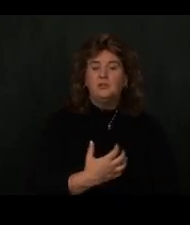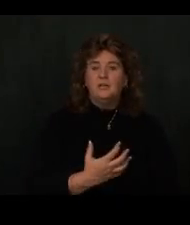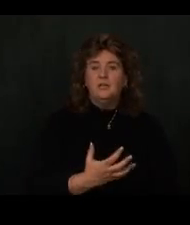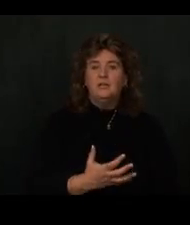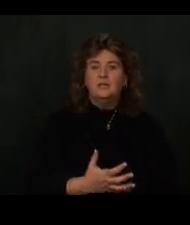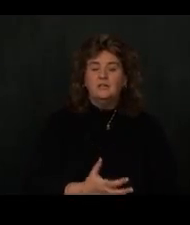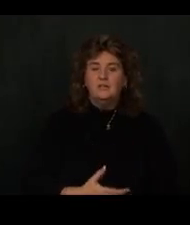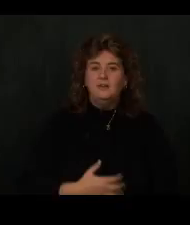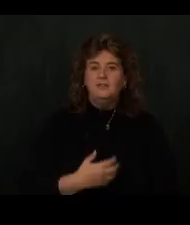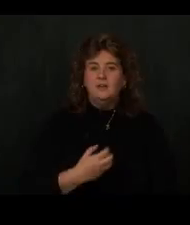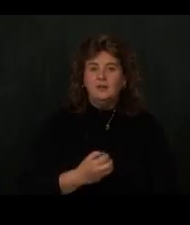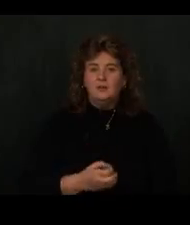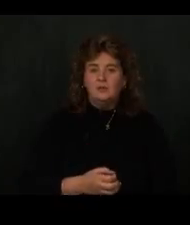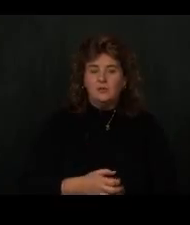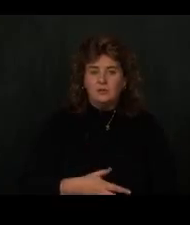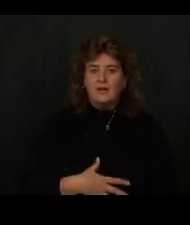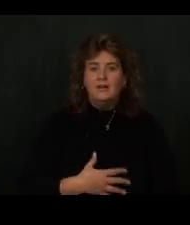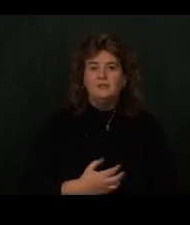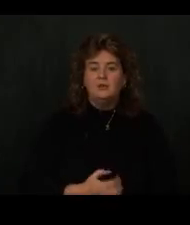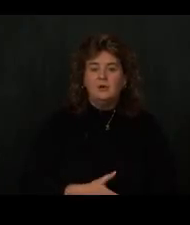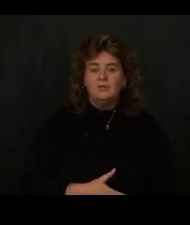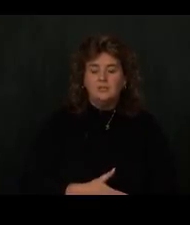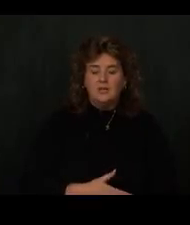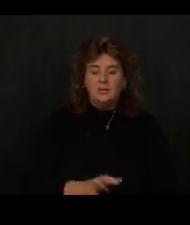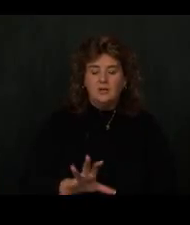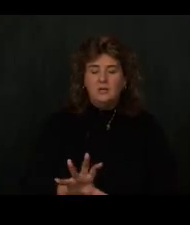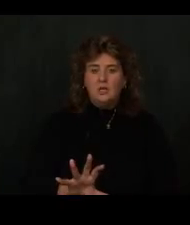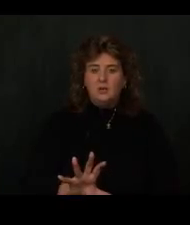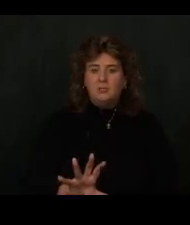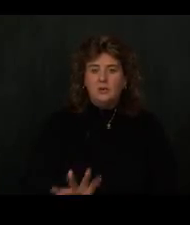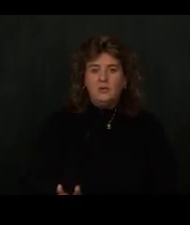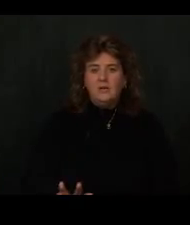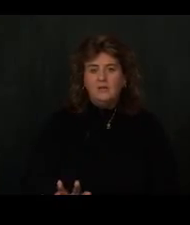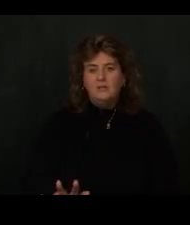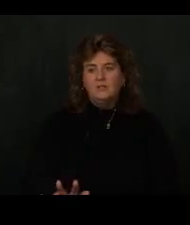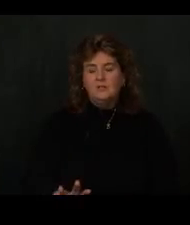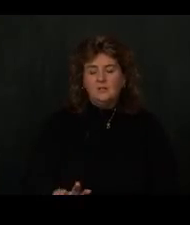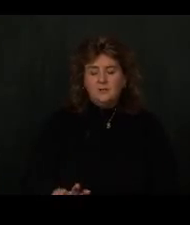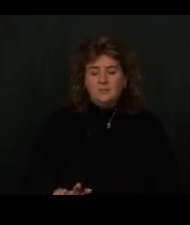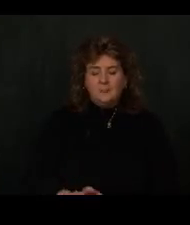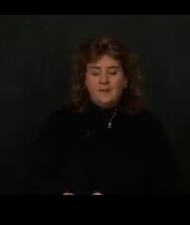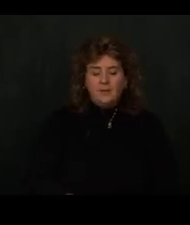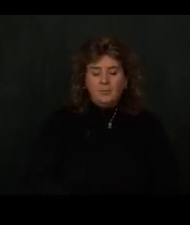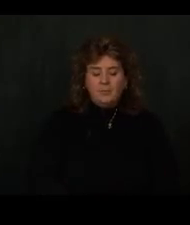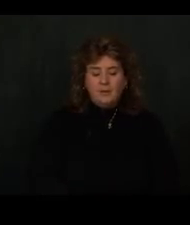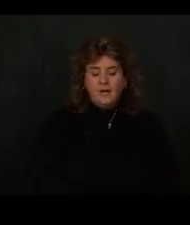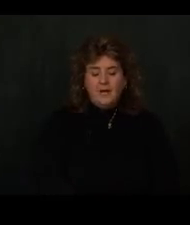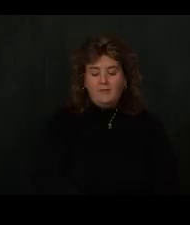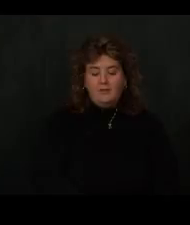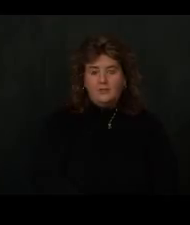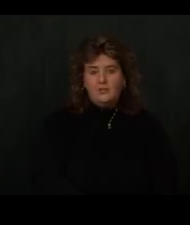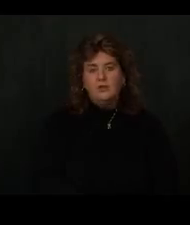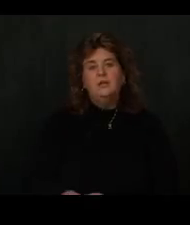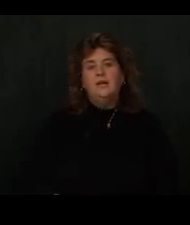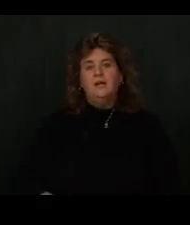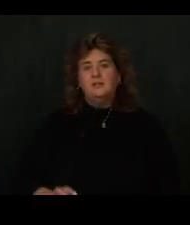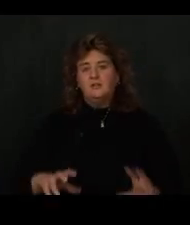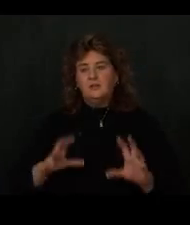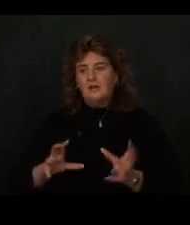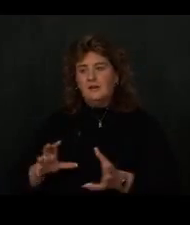actually live and survive and grow in the stomach, Proteus, by having this urease, kind of